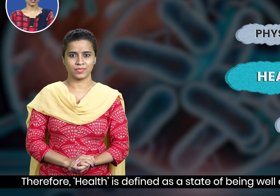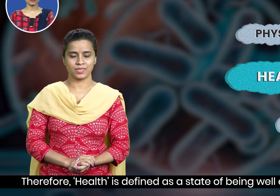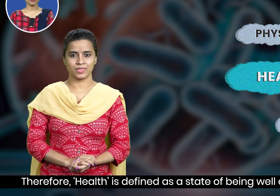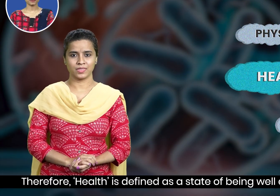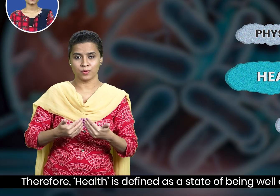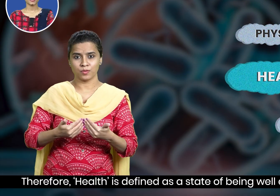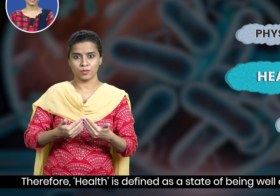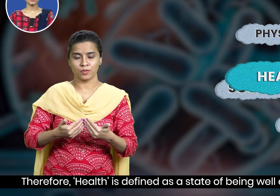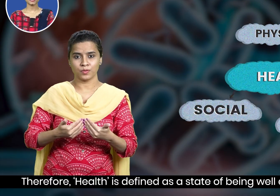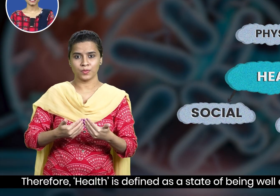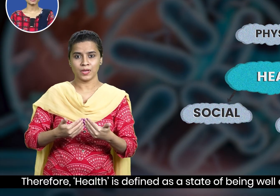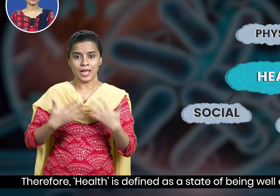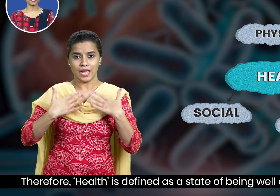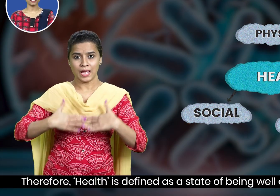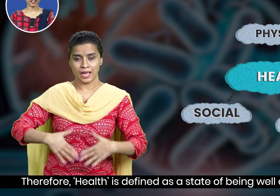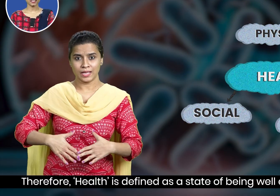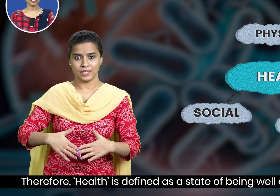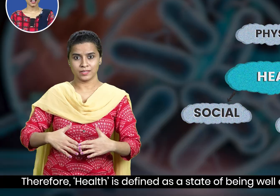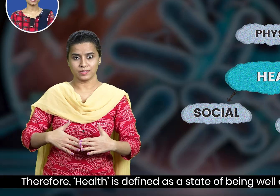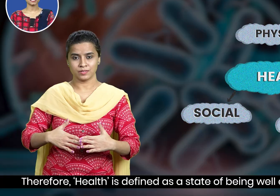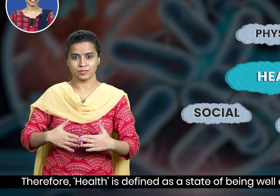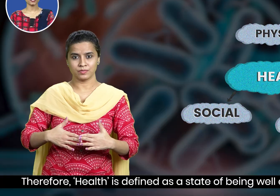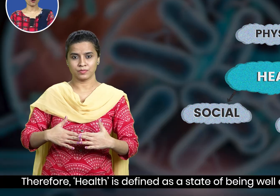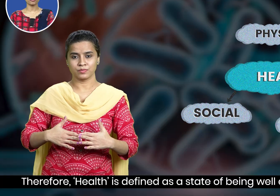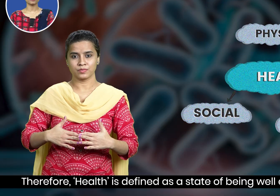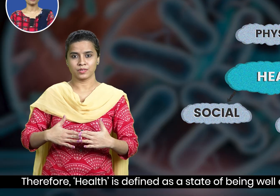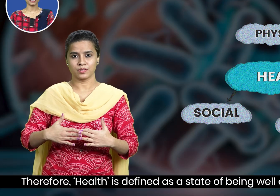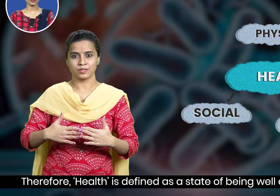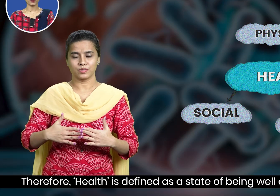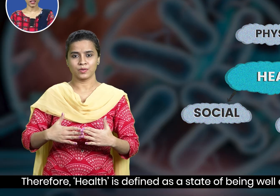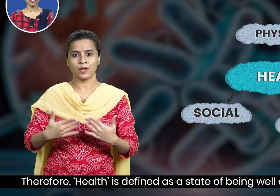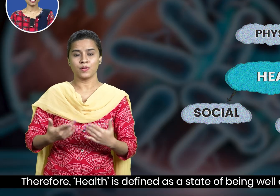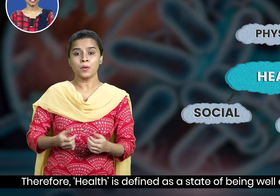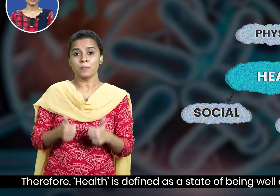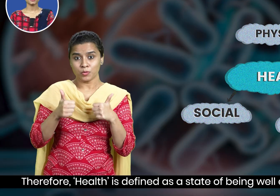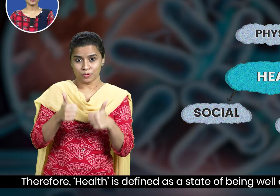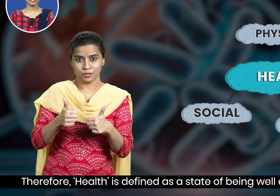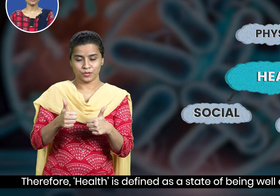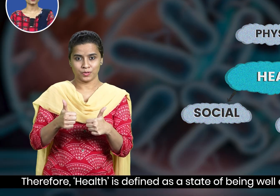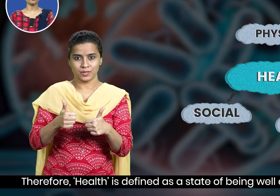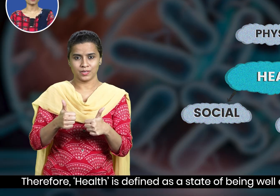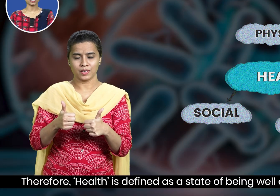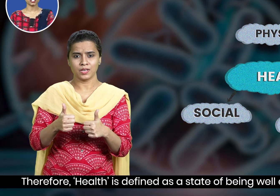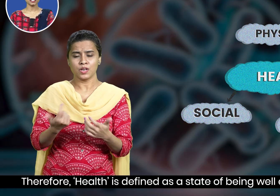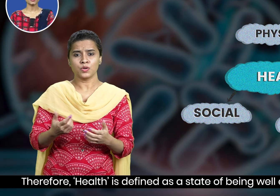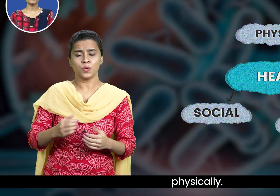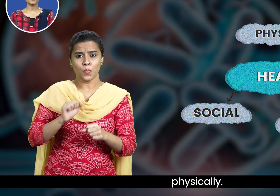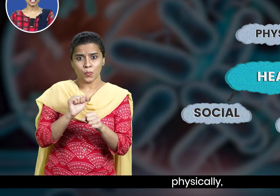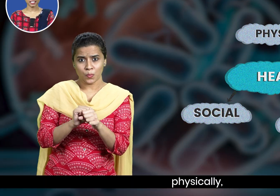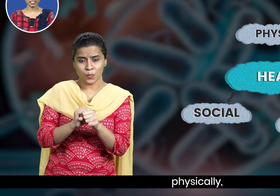Therefore, health is defined as a state of being well enough to